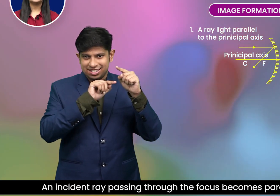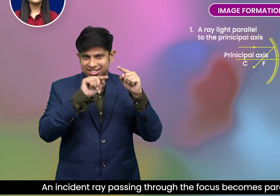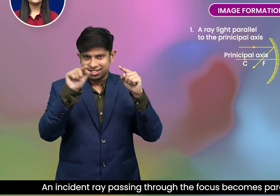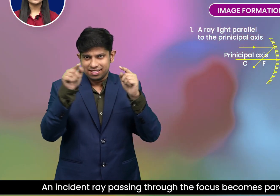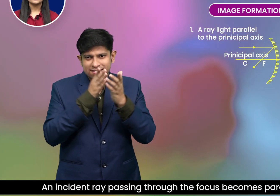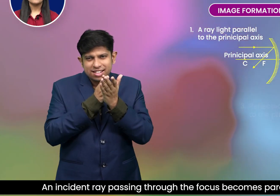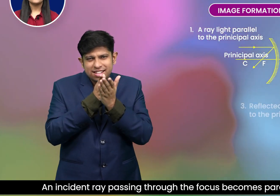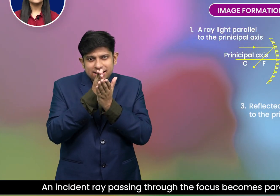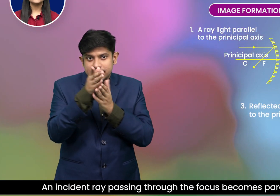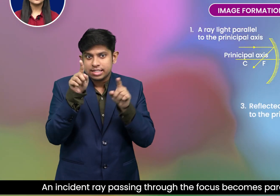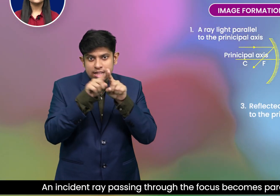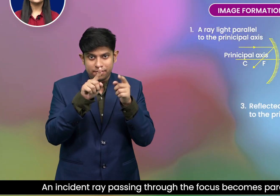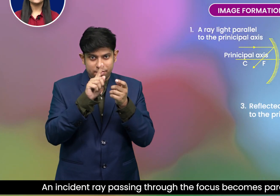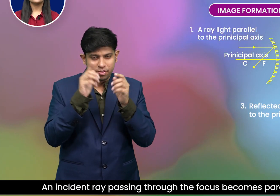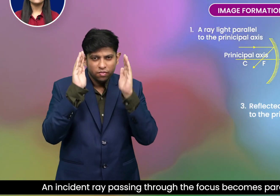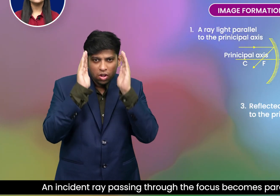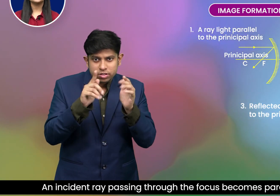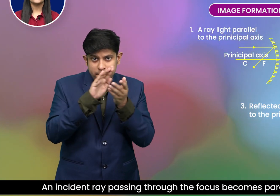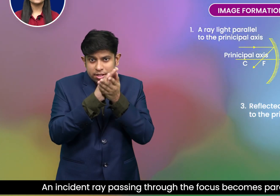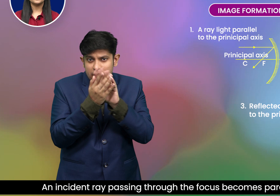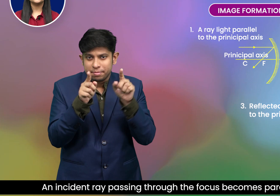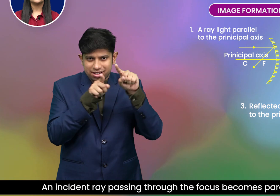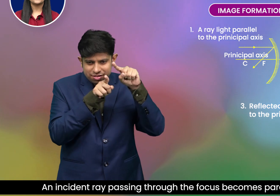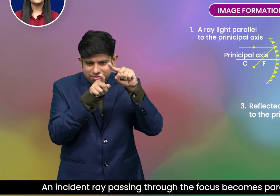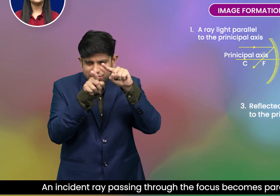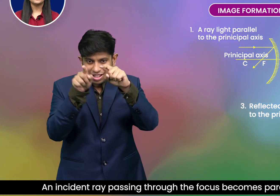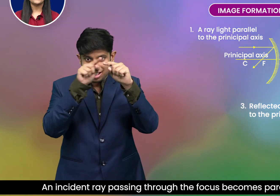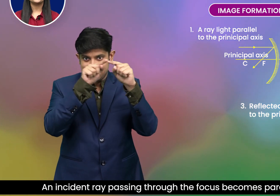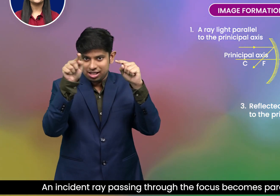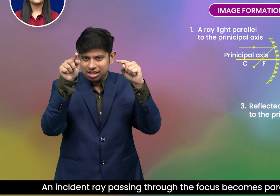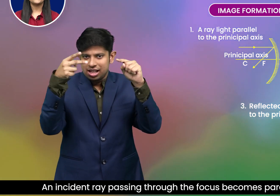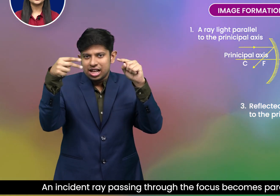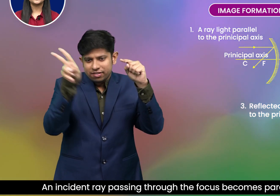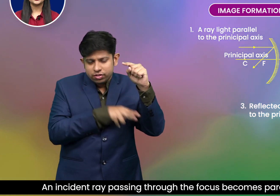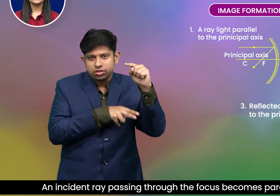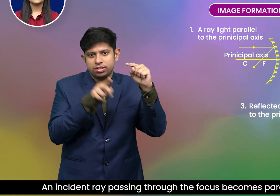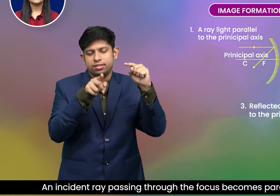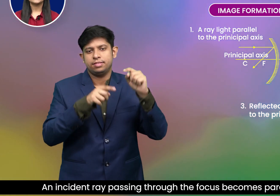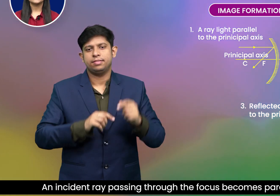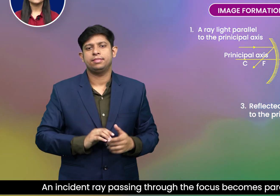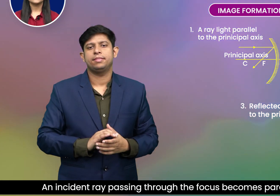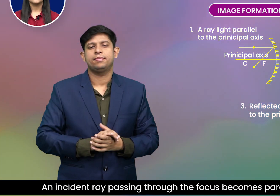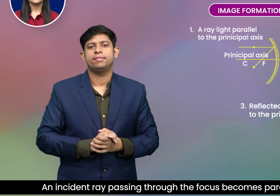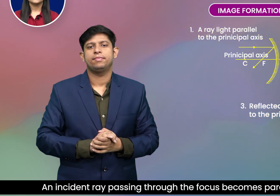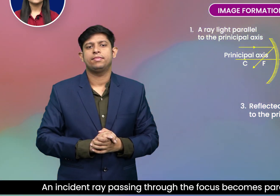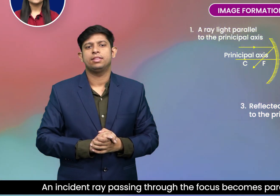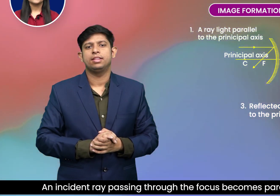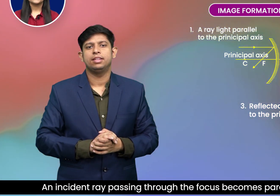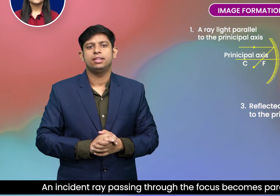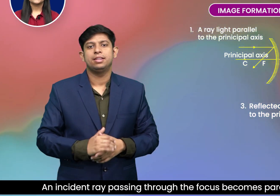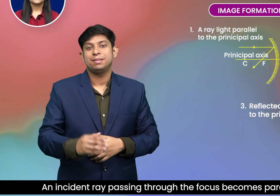An incident ray passing through the focus becomes parallel after reflection.